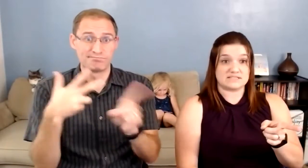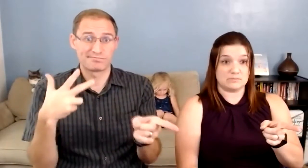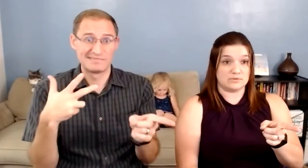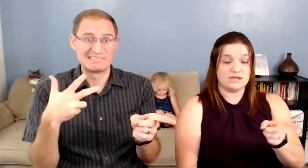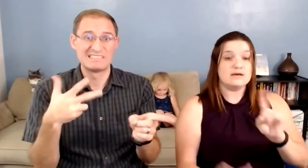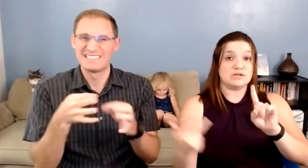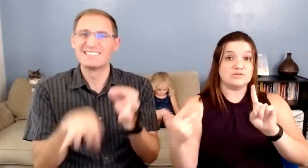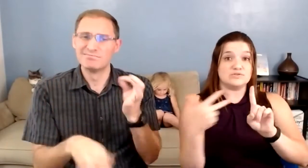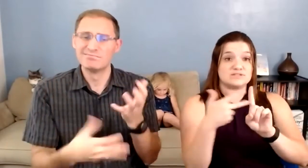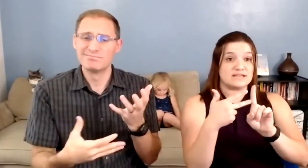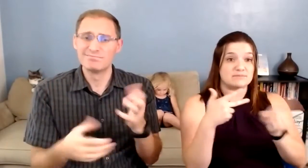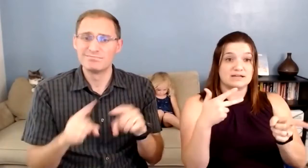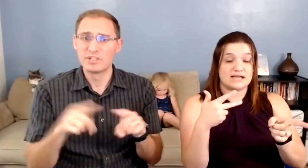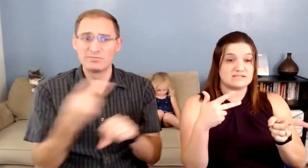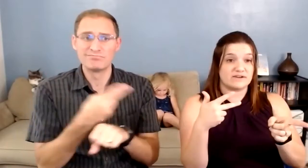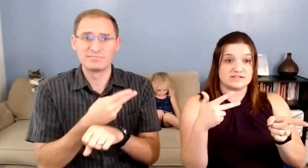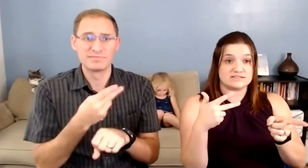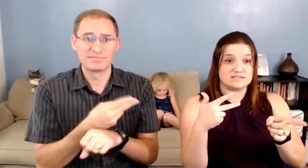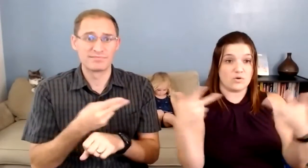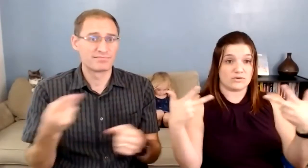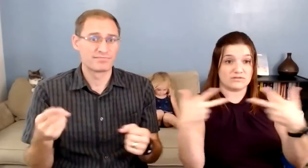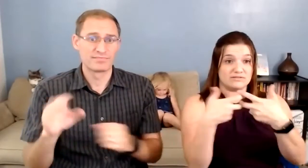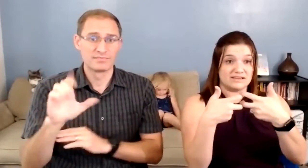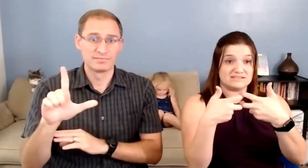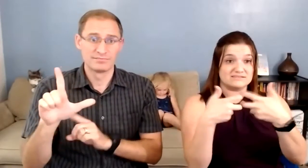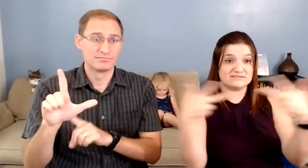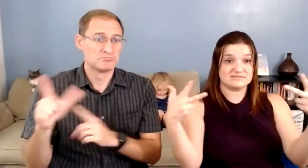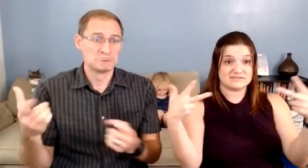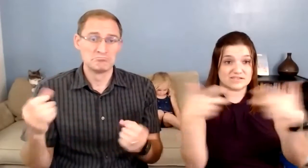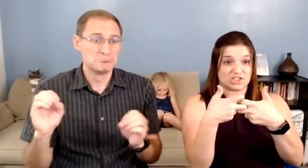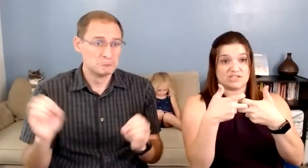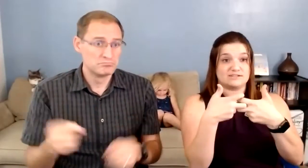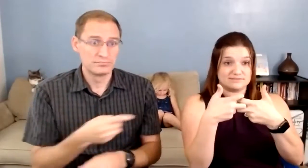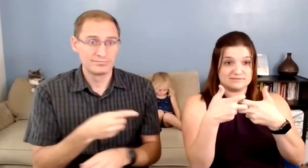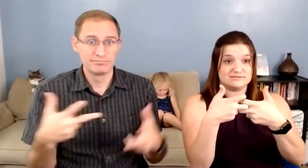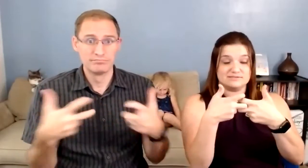very simple, but you use nothing but classifiers, or this